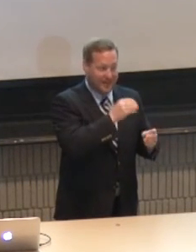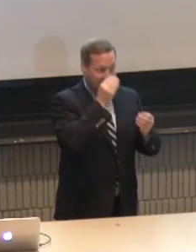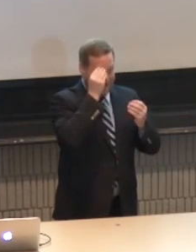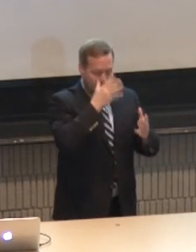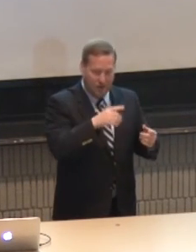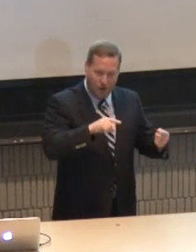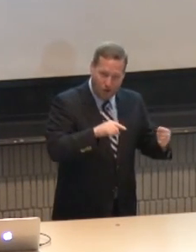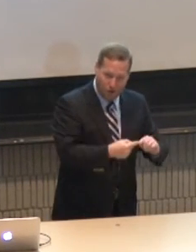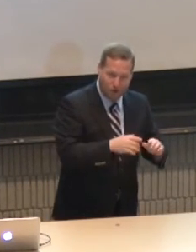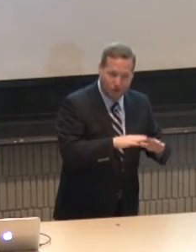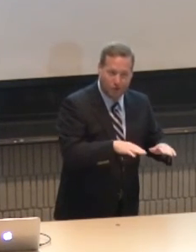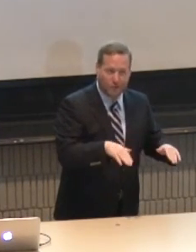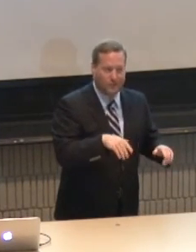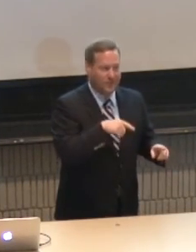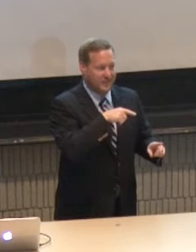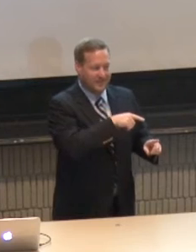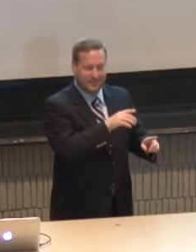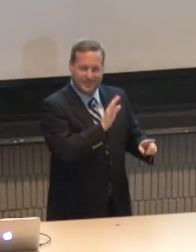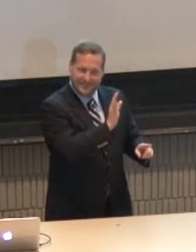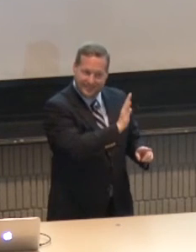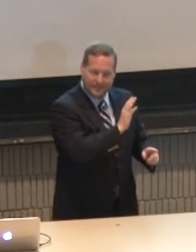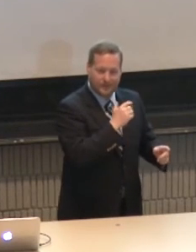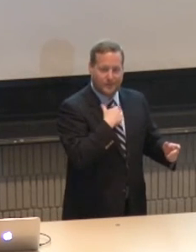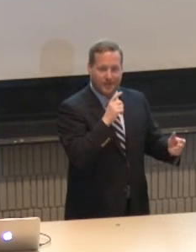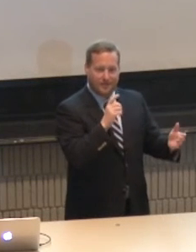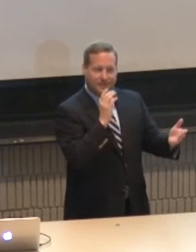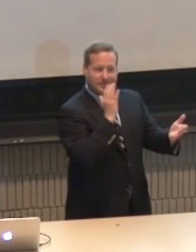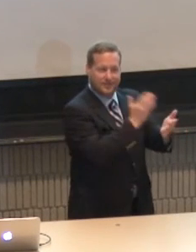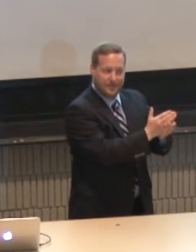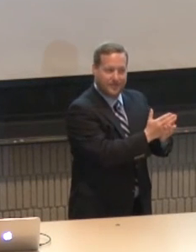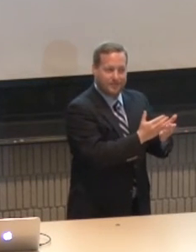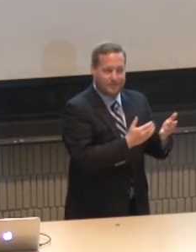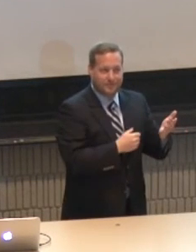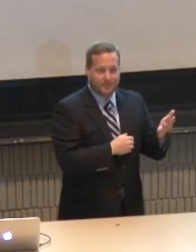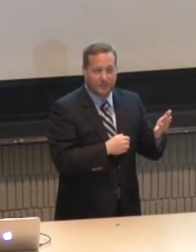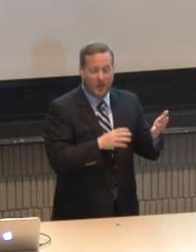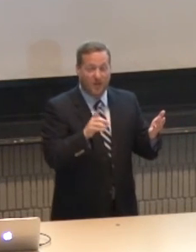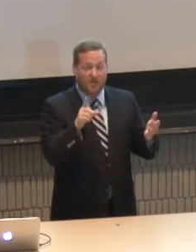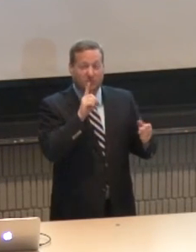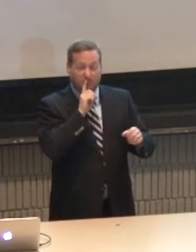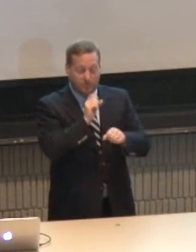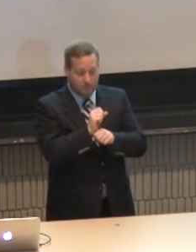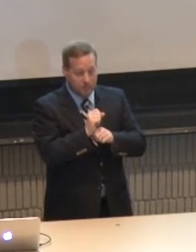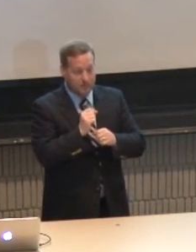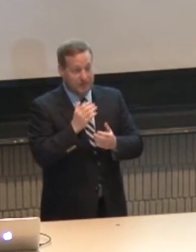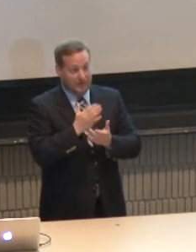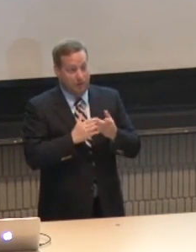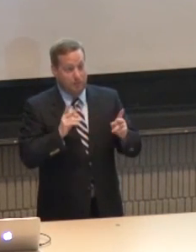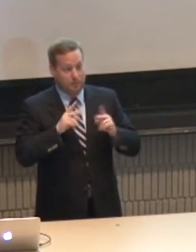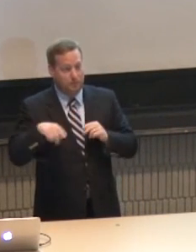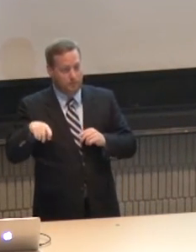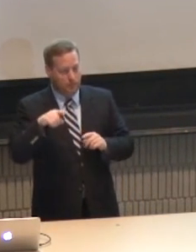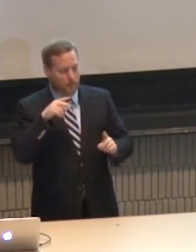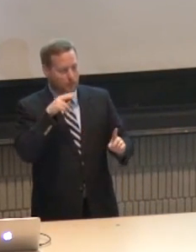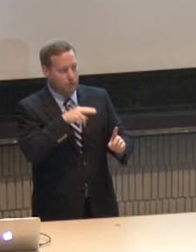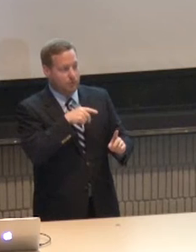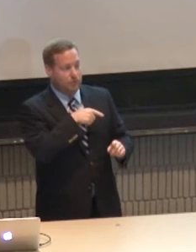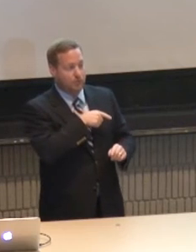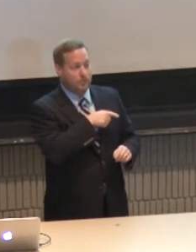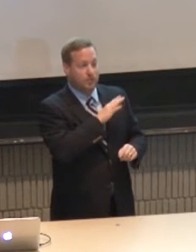We have to educate people about how their decisions are and their resources are impacting deaf children